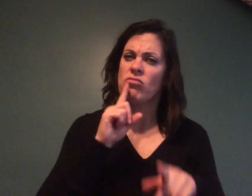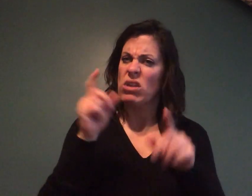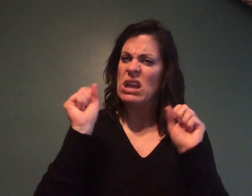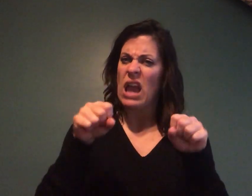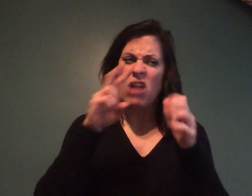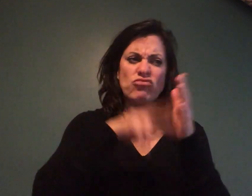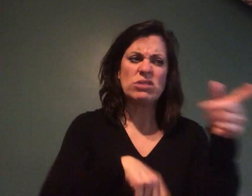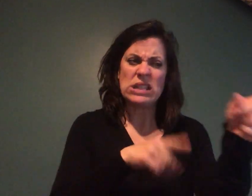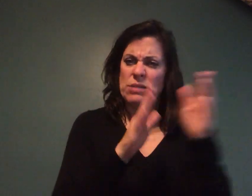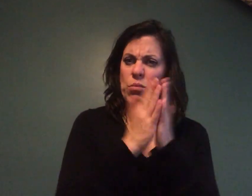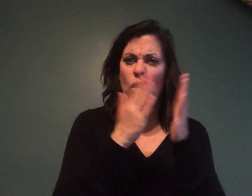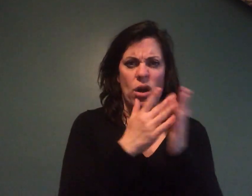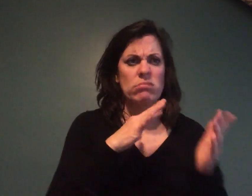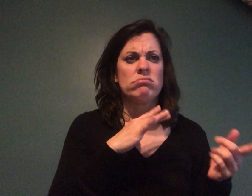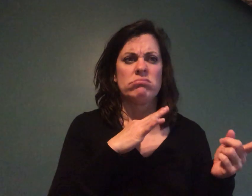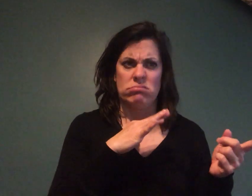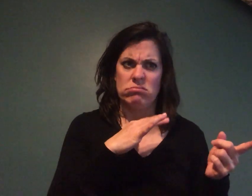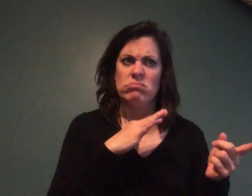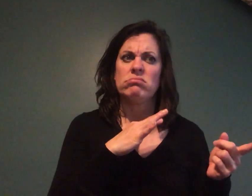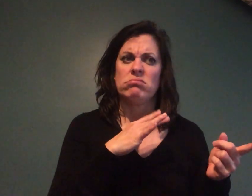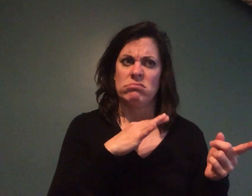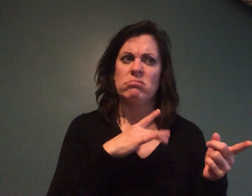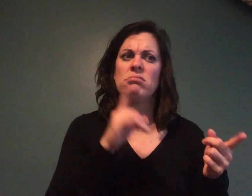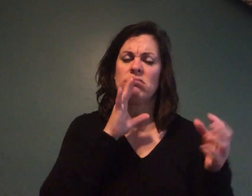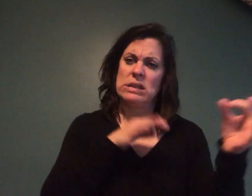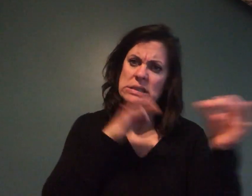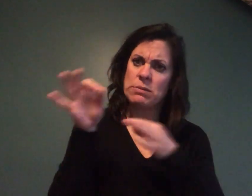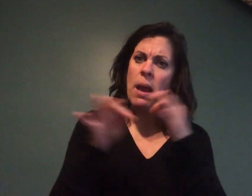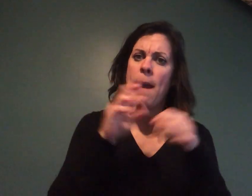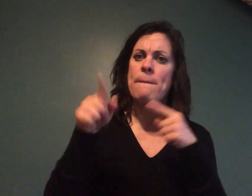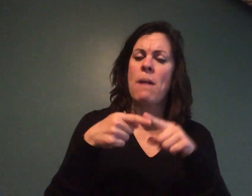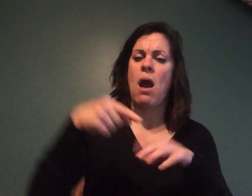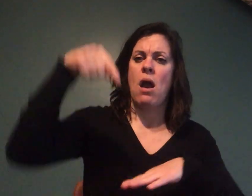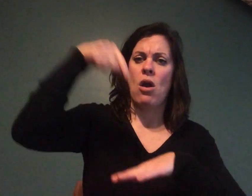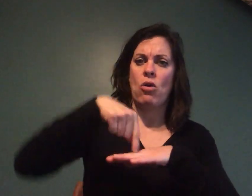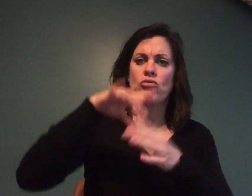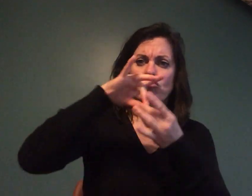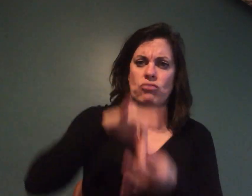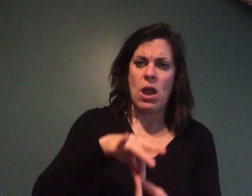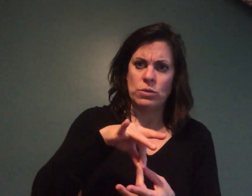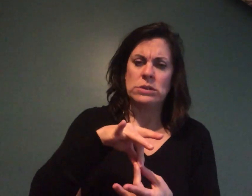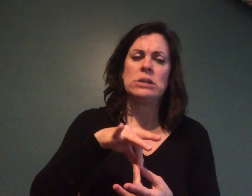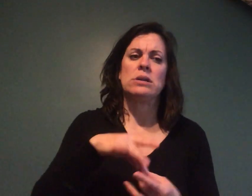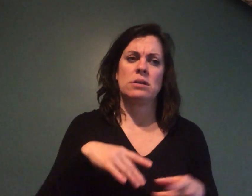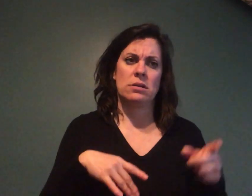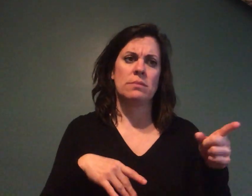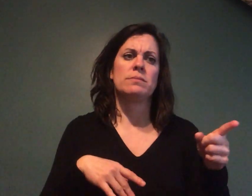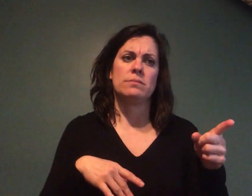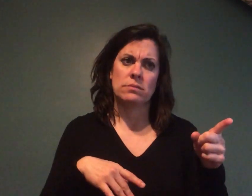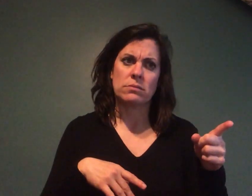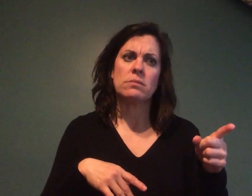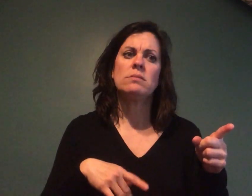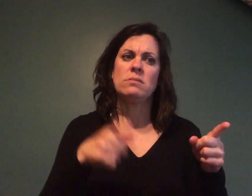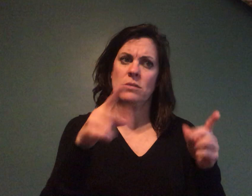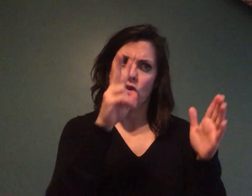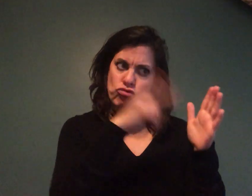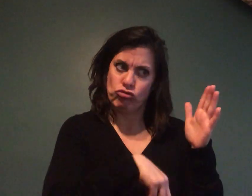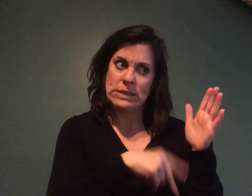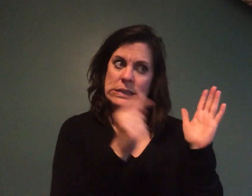right. Make sure that everything is proper. All right. Read this here. Electrical cords are frequently